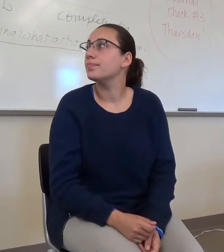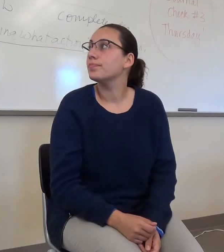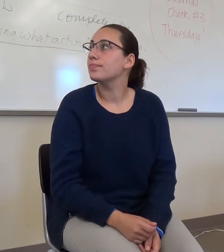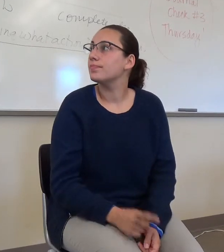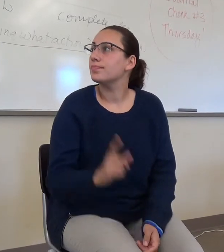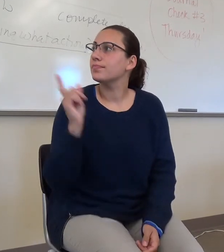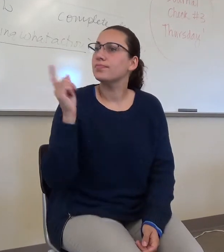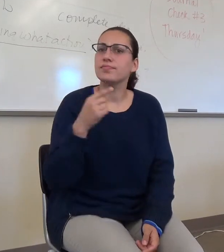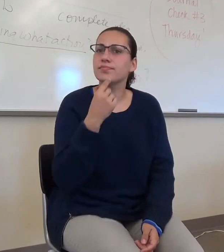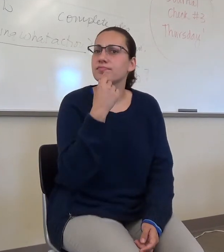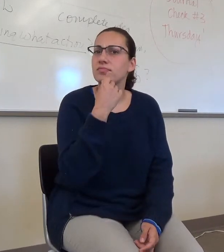these moons?